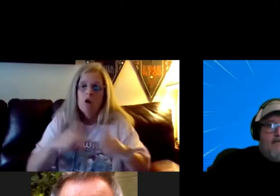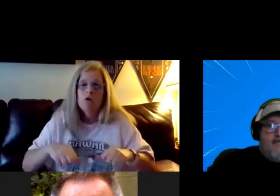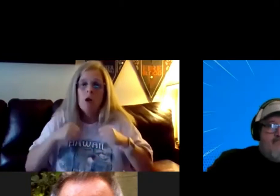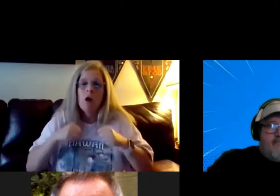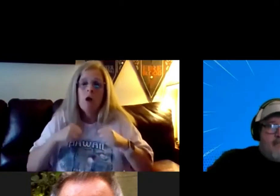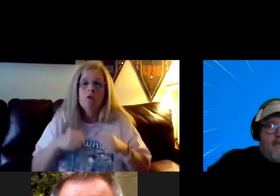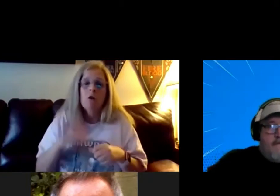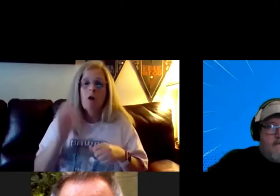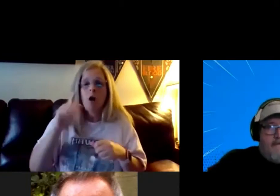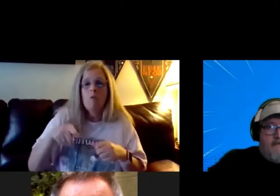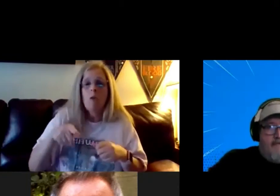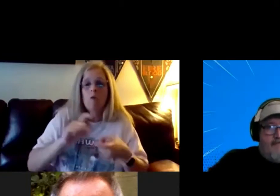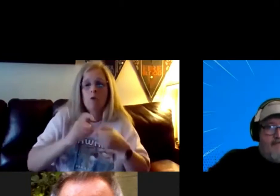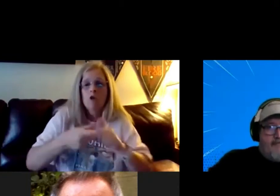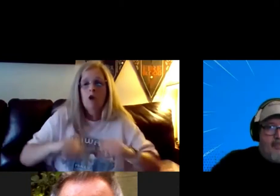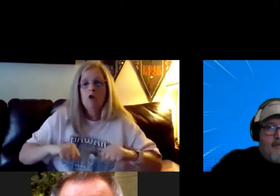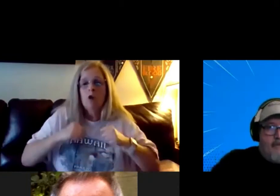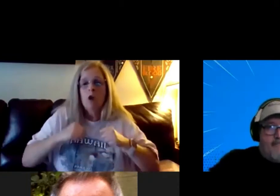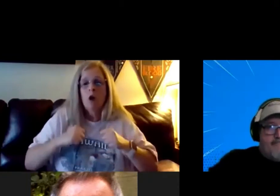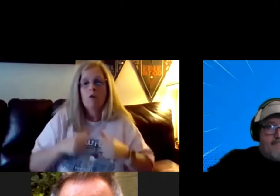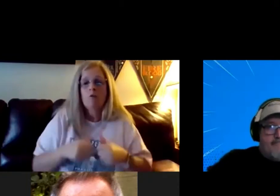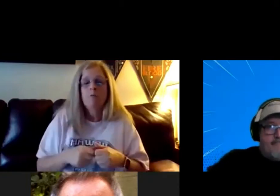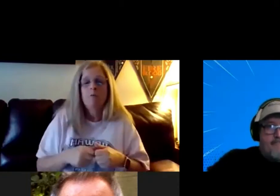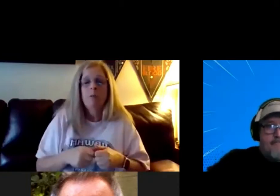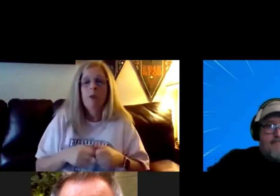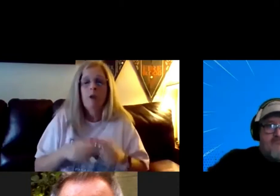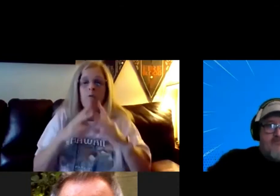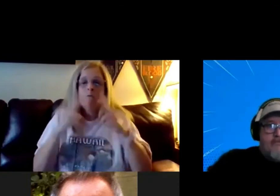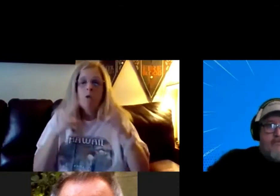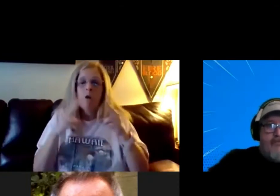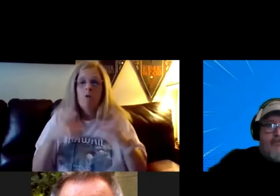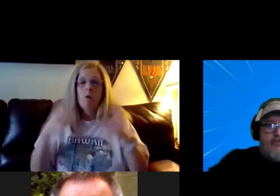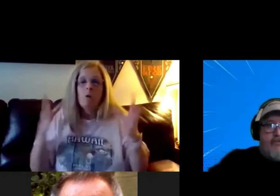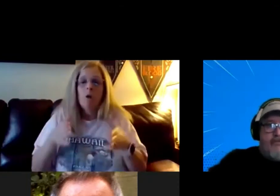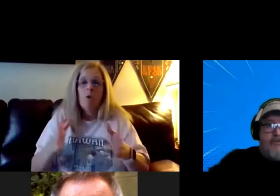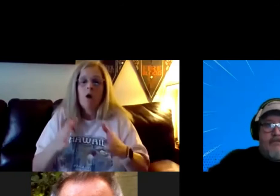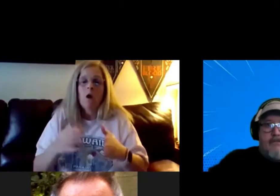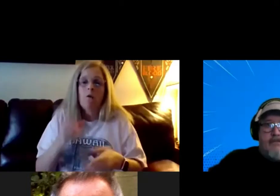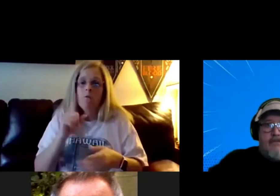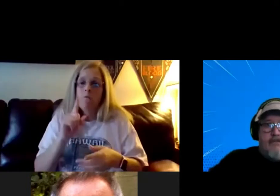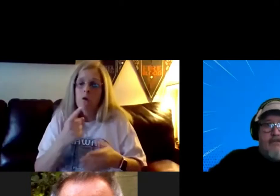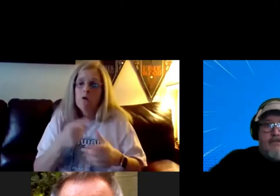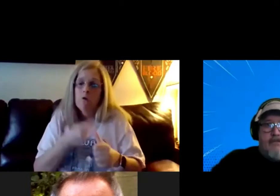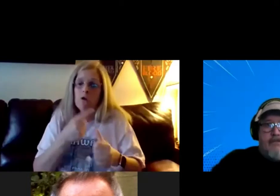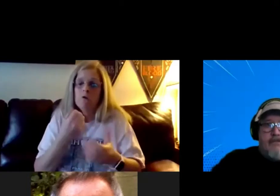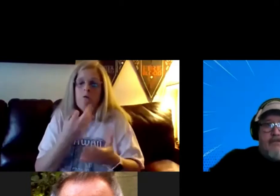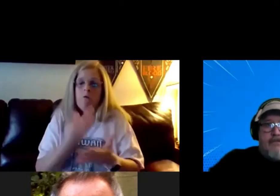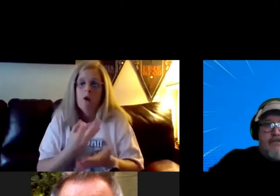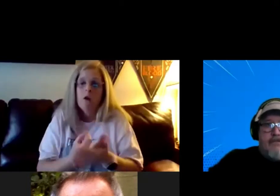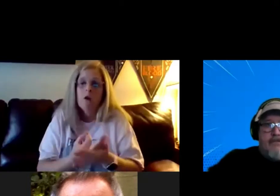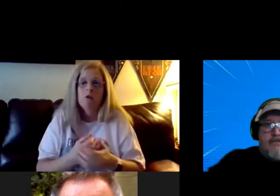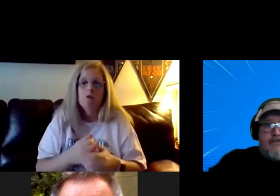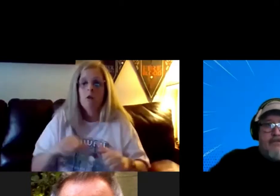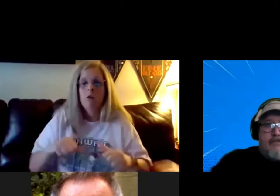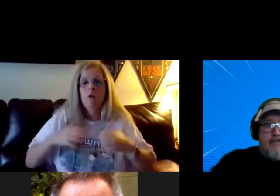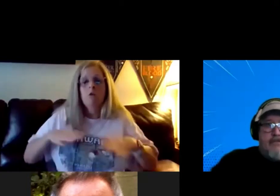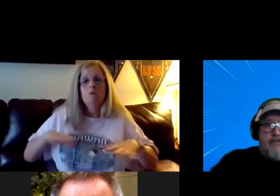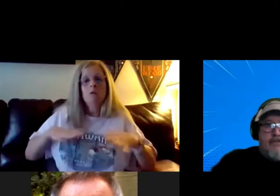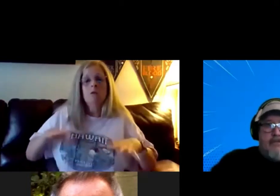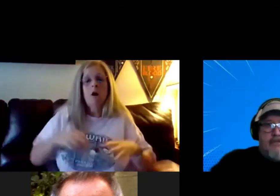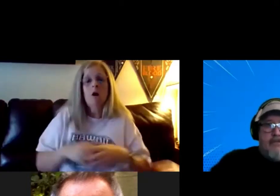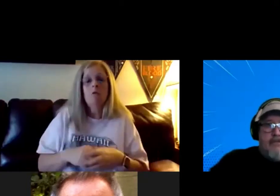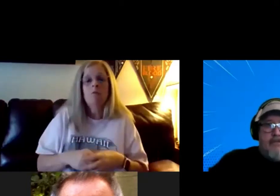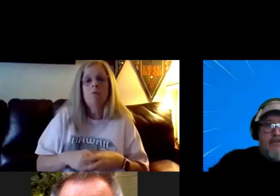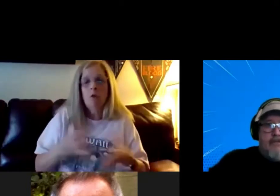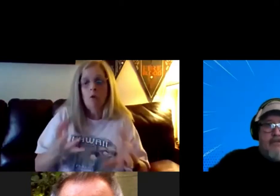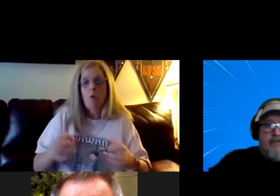will change your life in a very, very big way, first financially, and then you're going to be able to live the lifestyle you want to live, And that's a